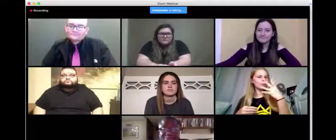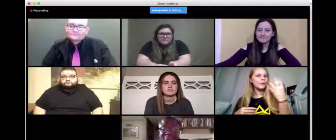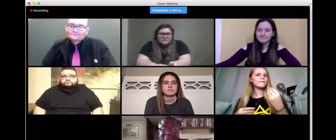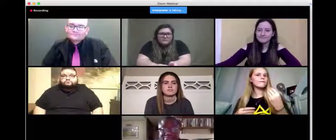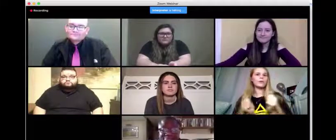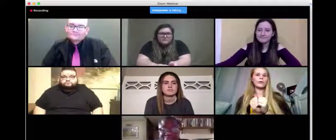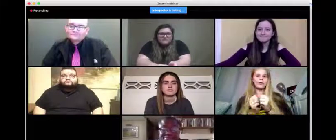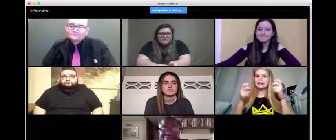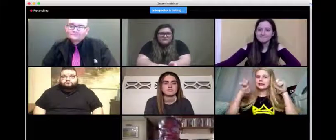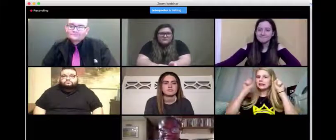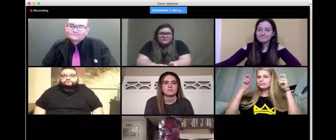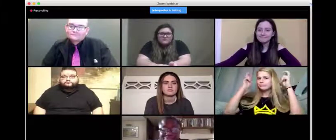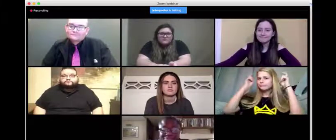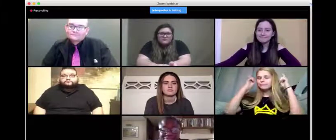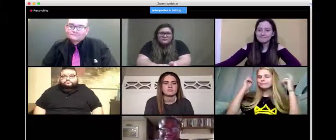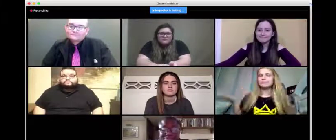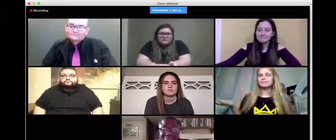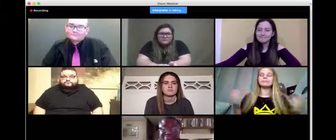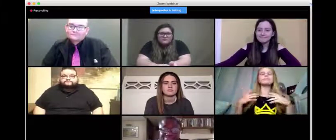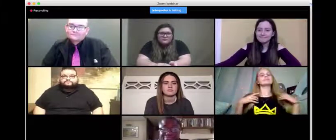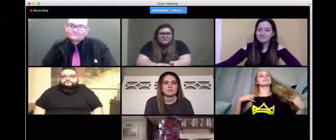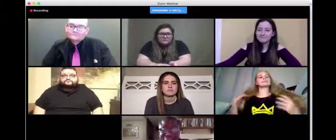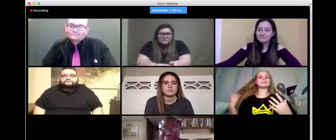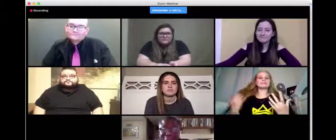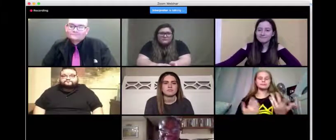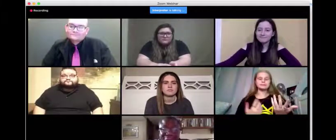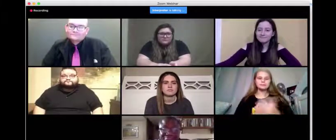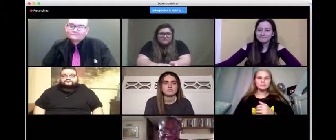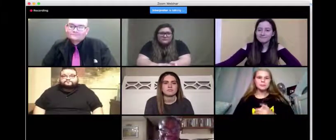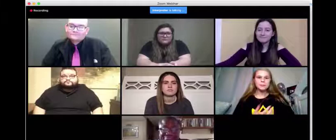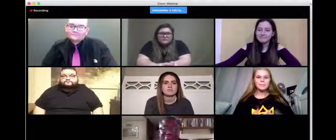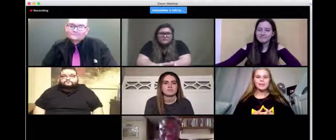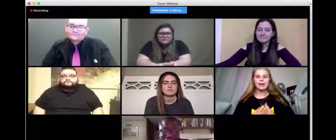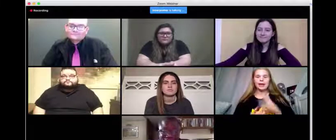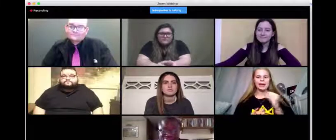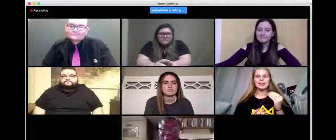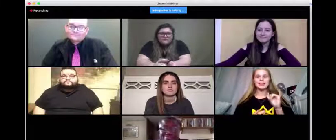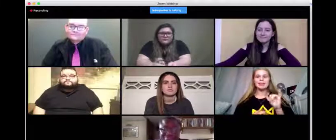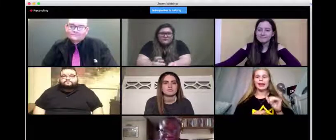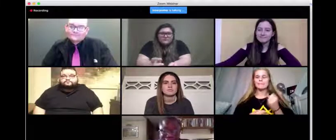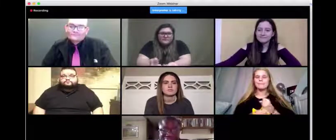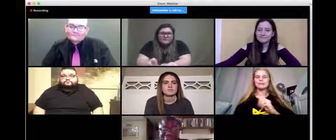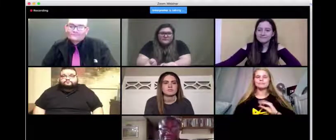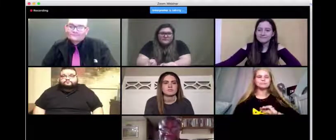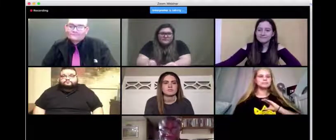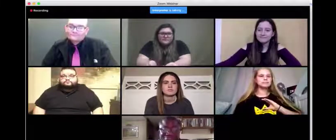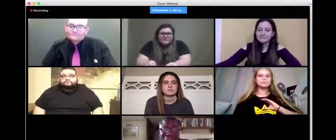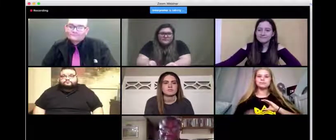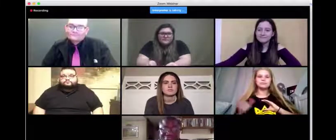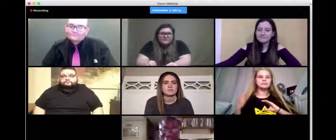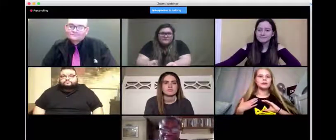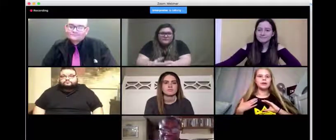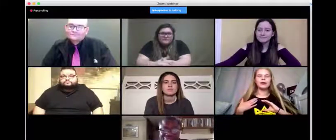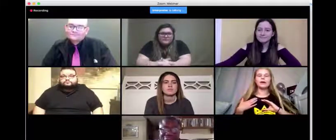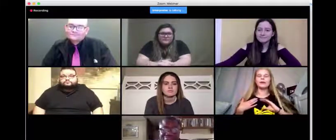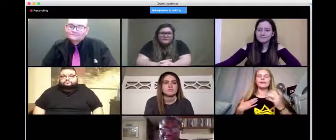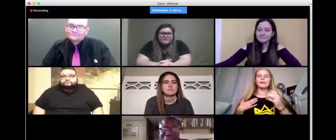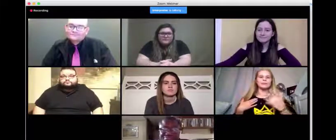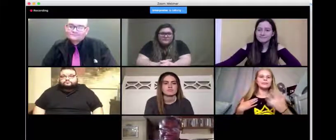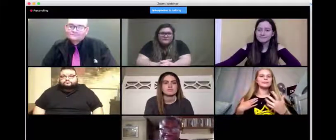world. And wow, that made me just feel really, really great, so inspirational, because when I was growing up,